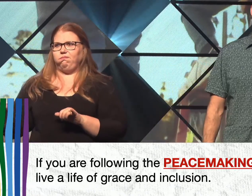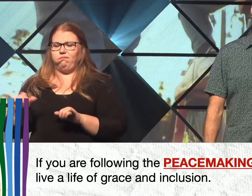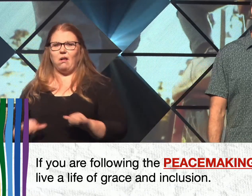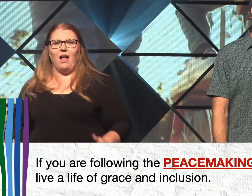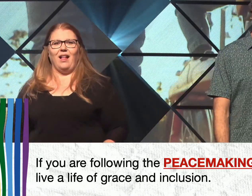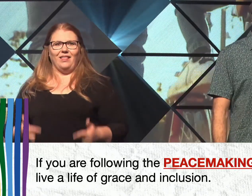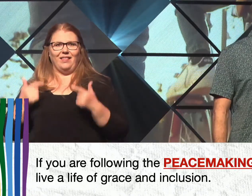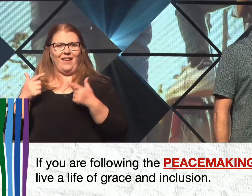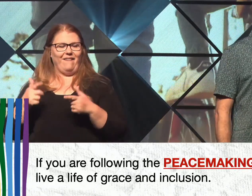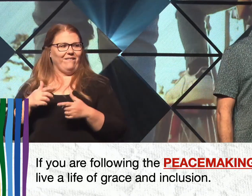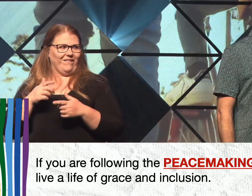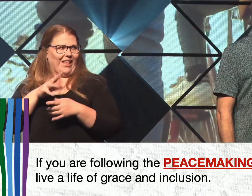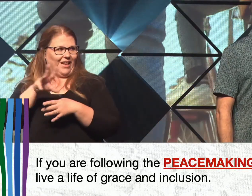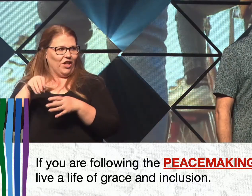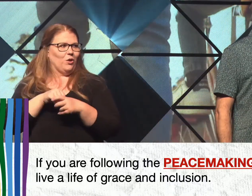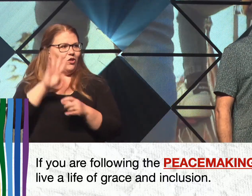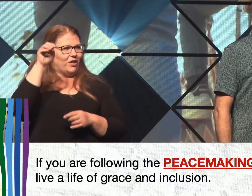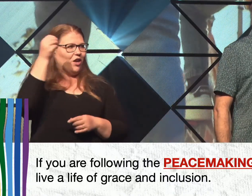grace.